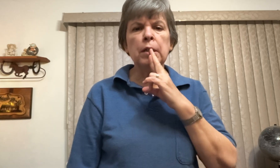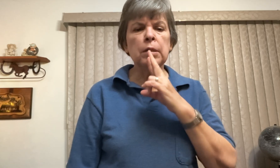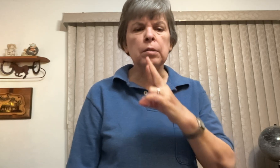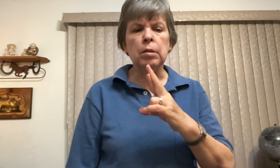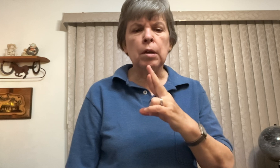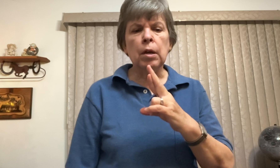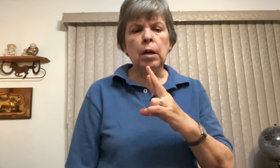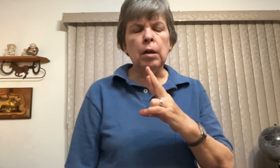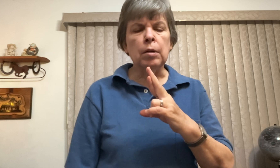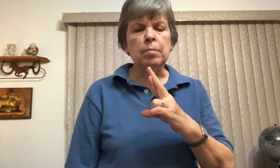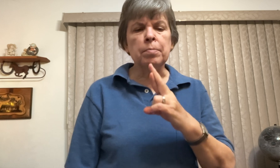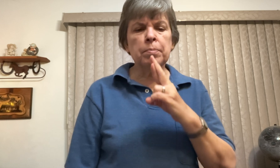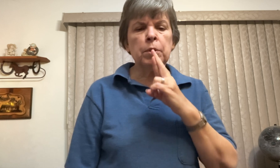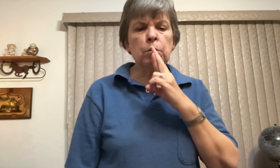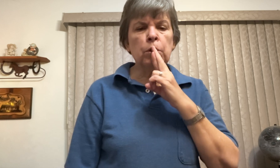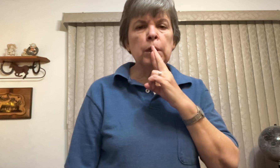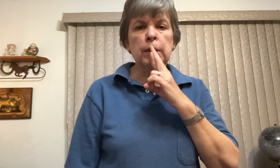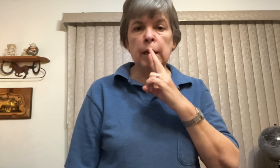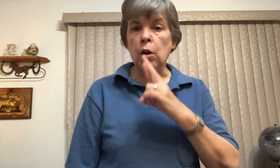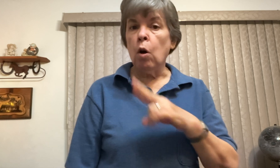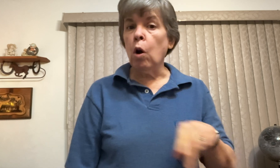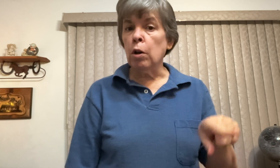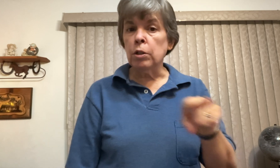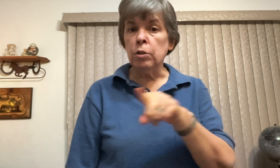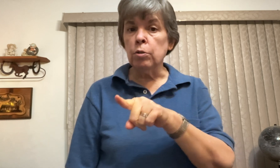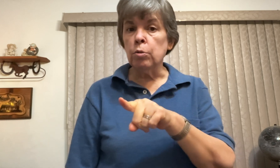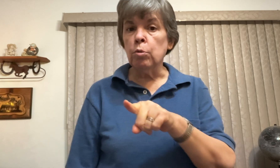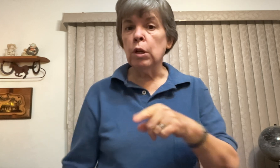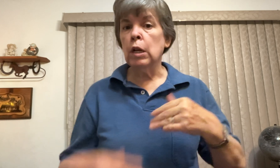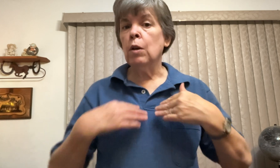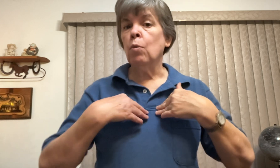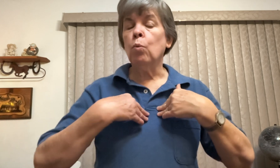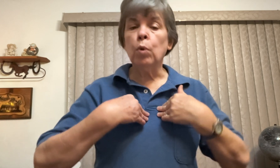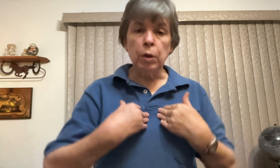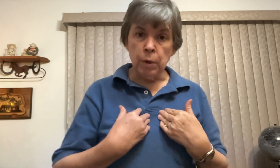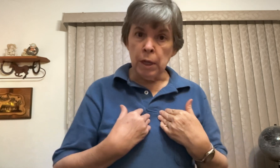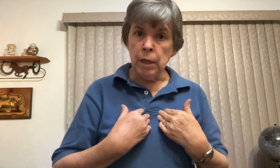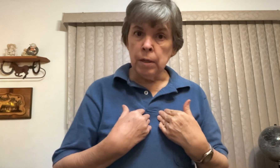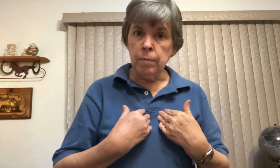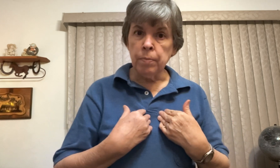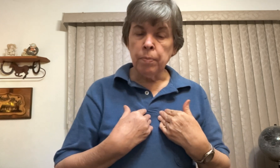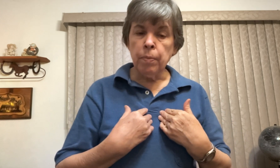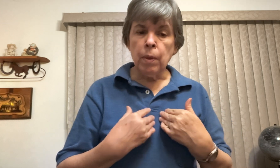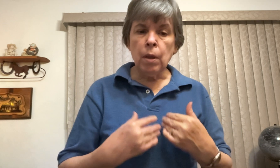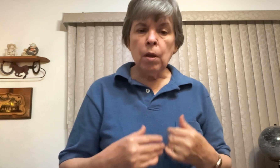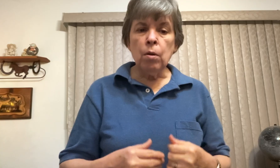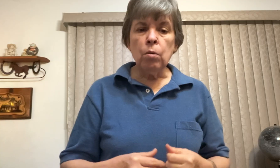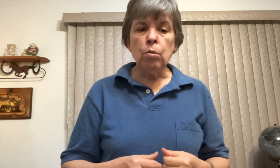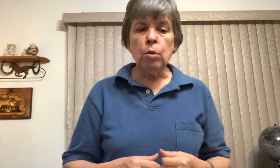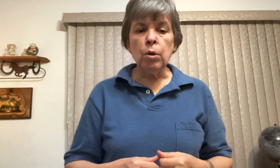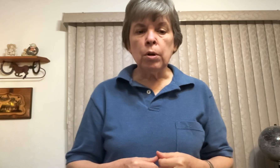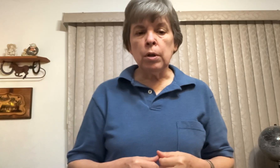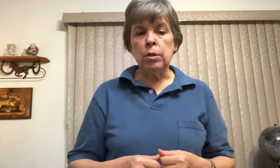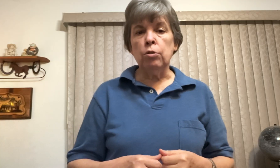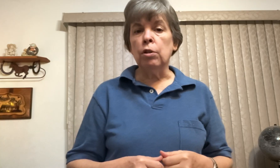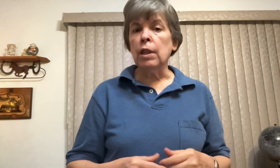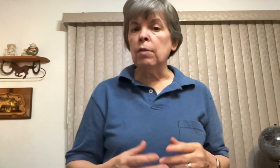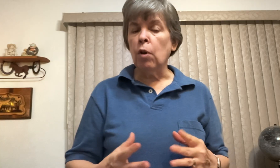is. So you could say, are you weary? Or you can leave off